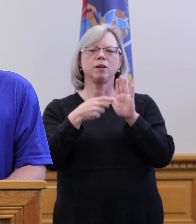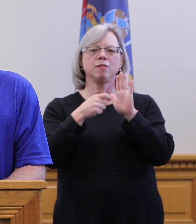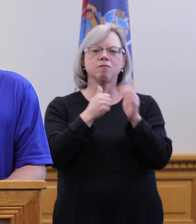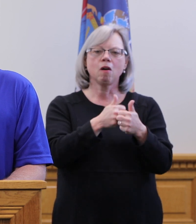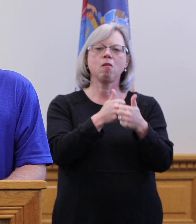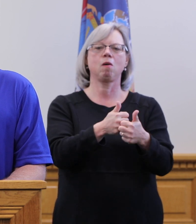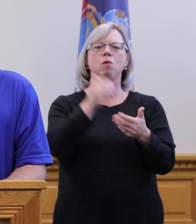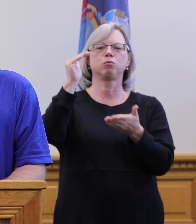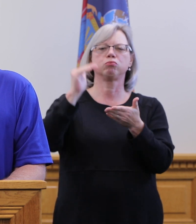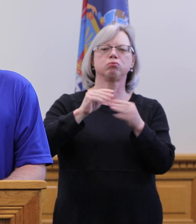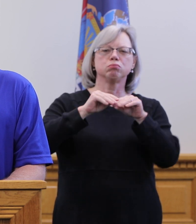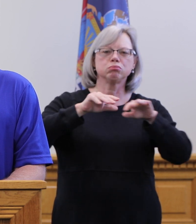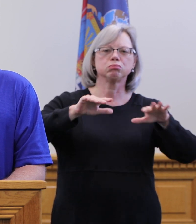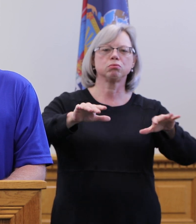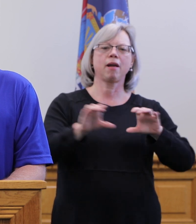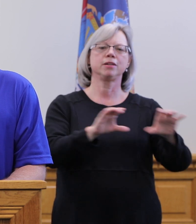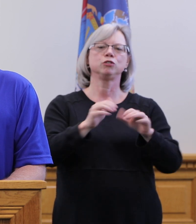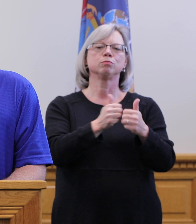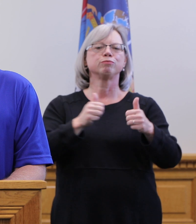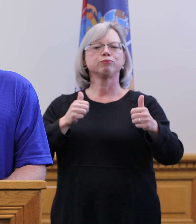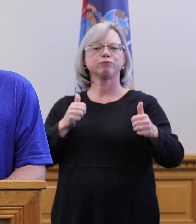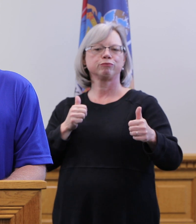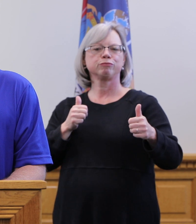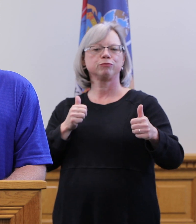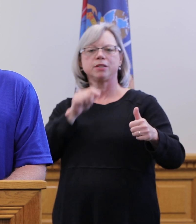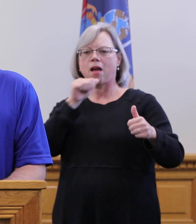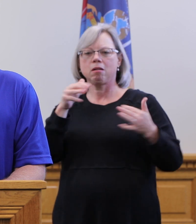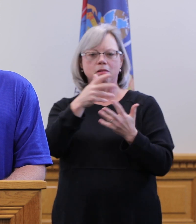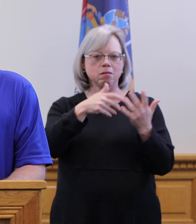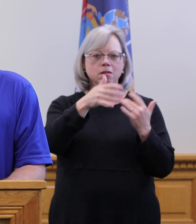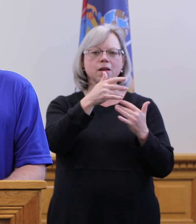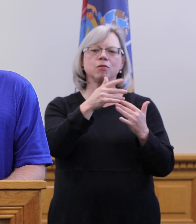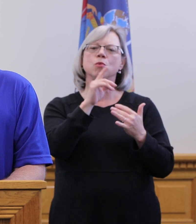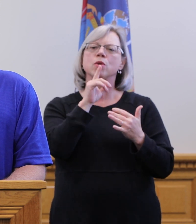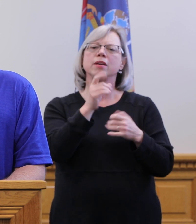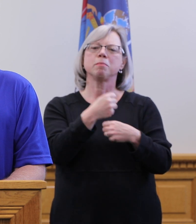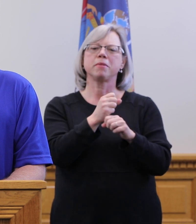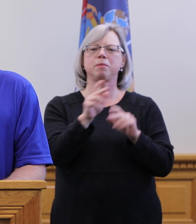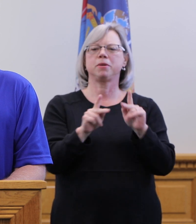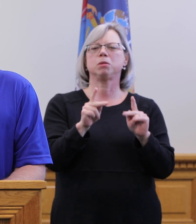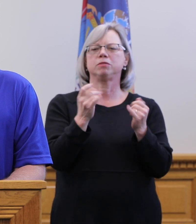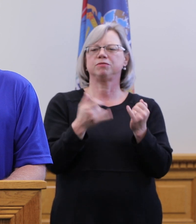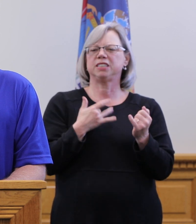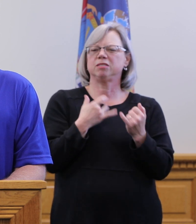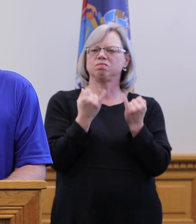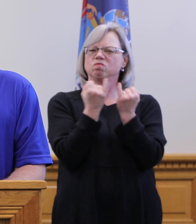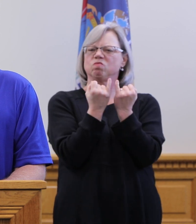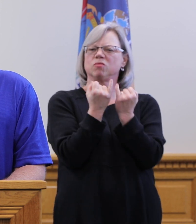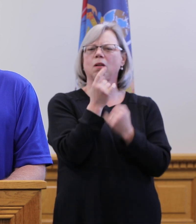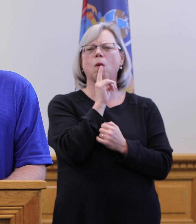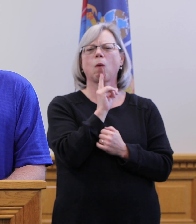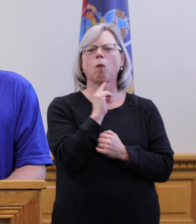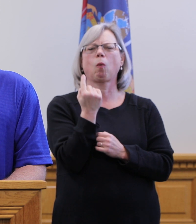of the virus, actions such as social distancing and avoiding gatherings, have made many people feel isolated and alone,